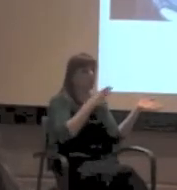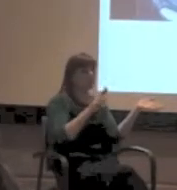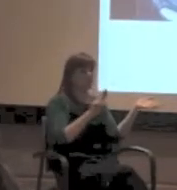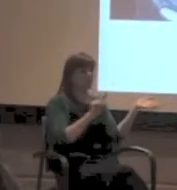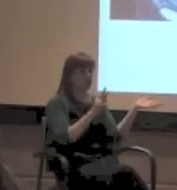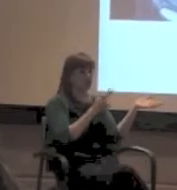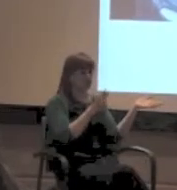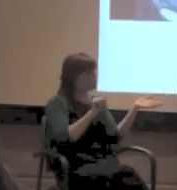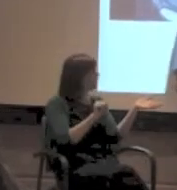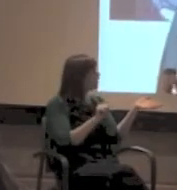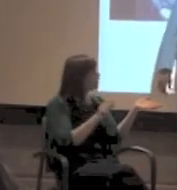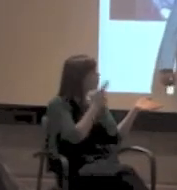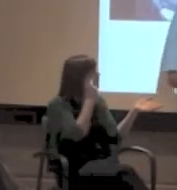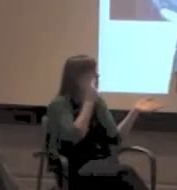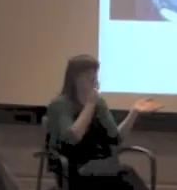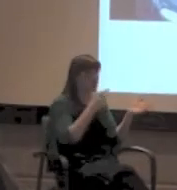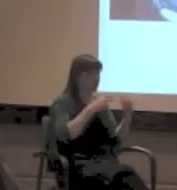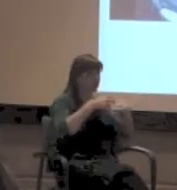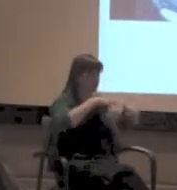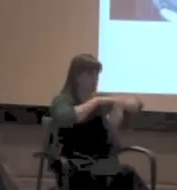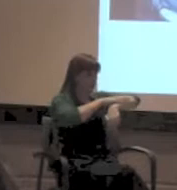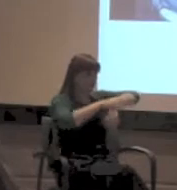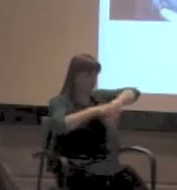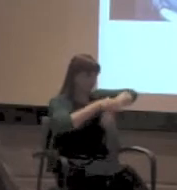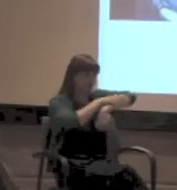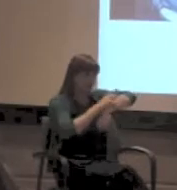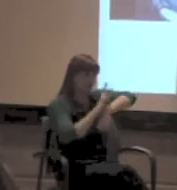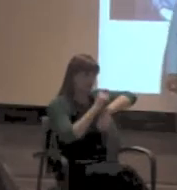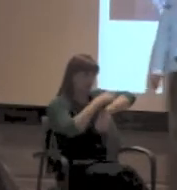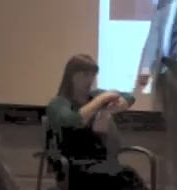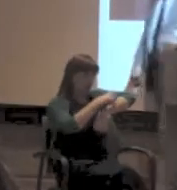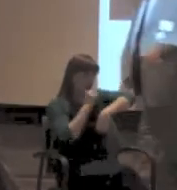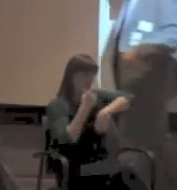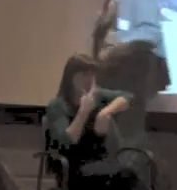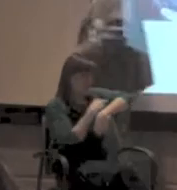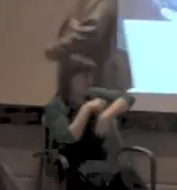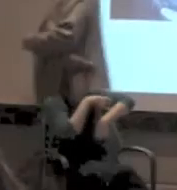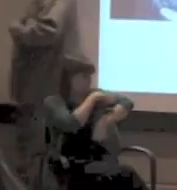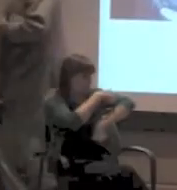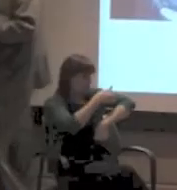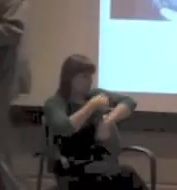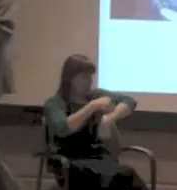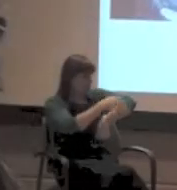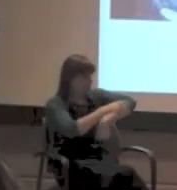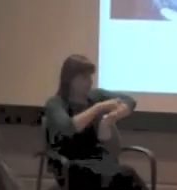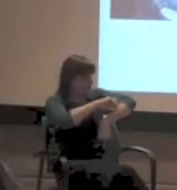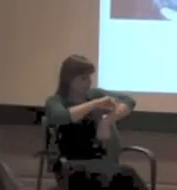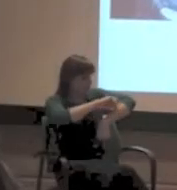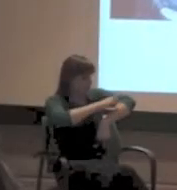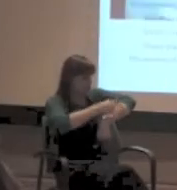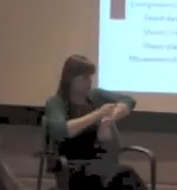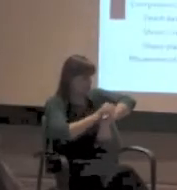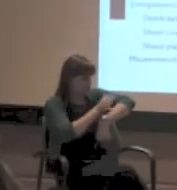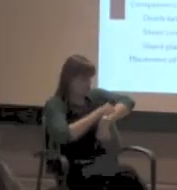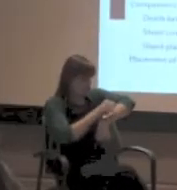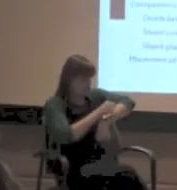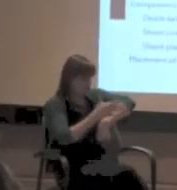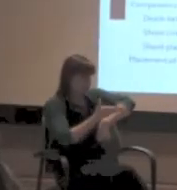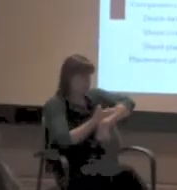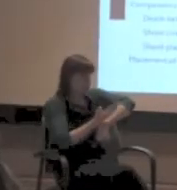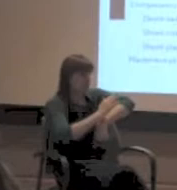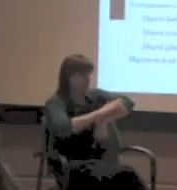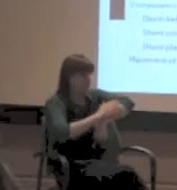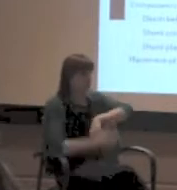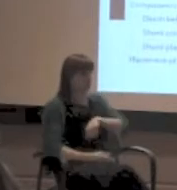That's the baby's back. You don't see the baby, you just see their back, and that's the myelomeningocele that they're about to close. So I'll put that off to